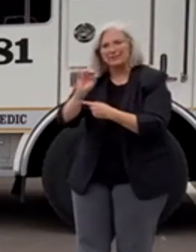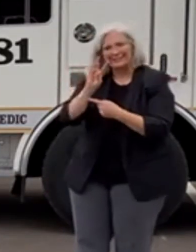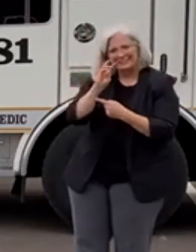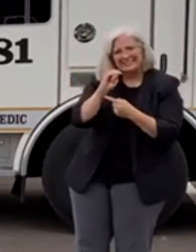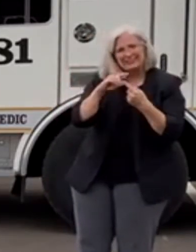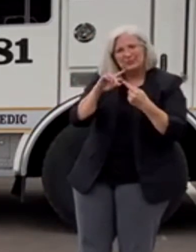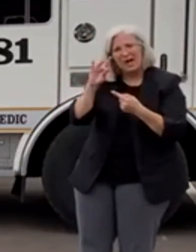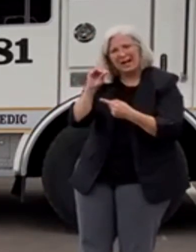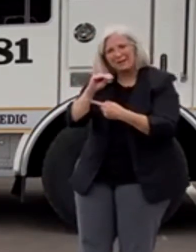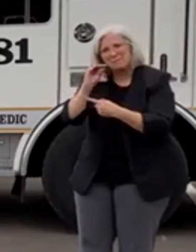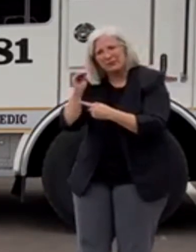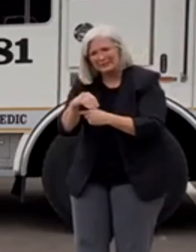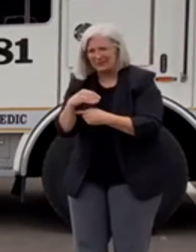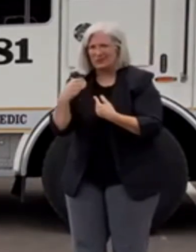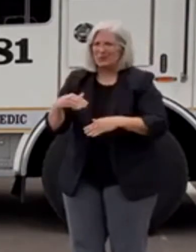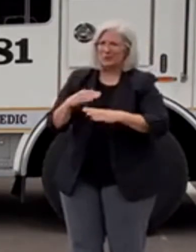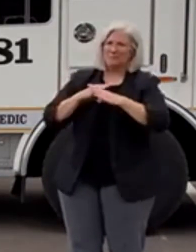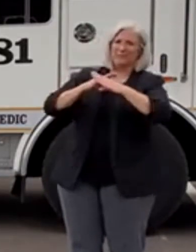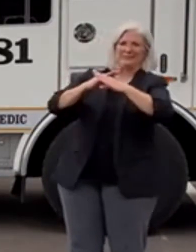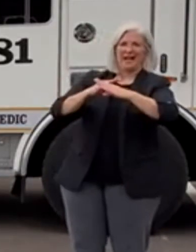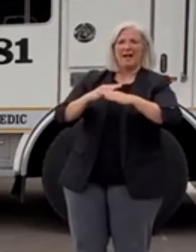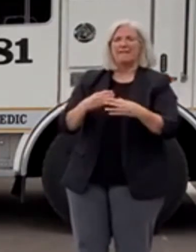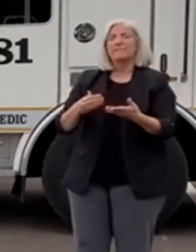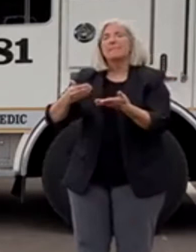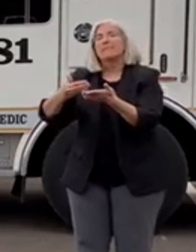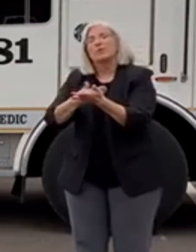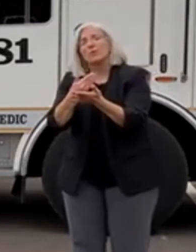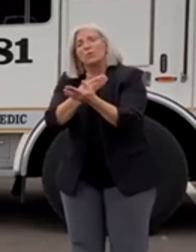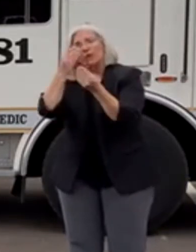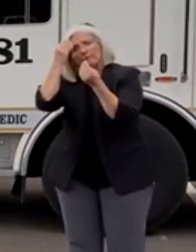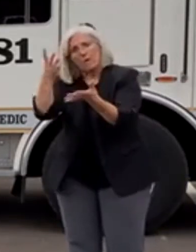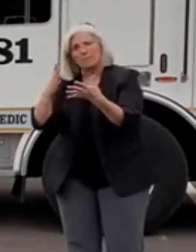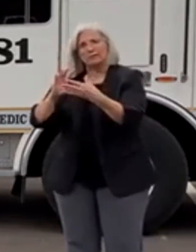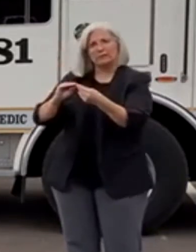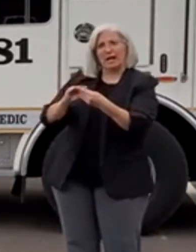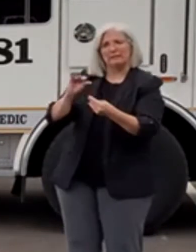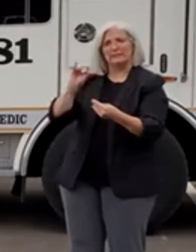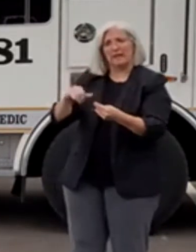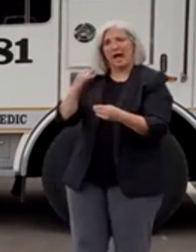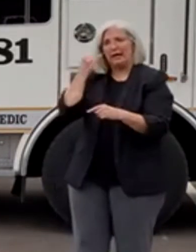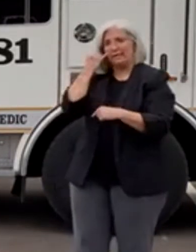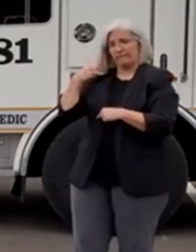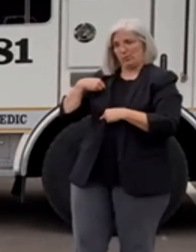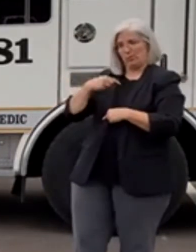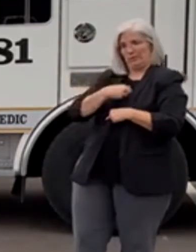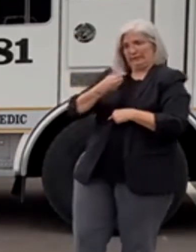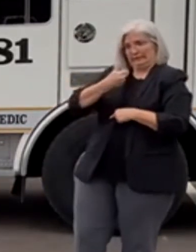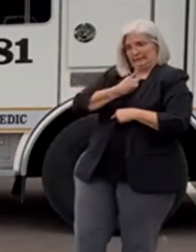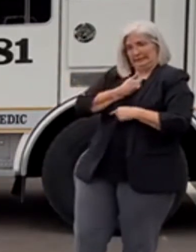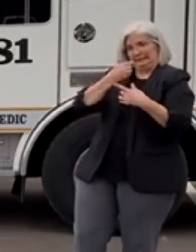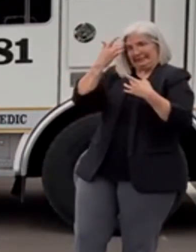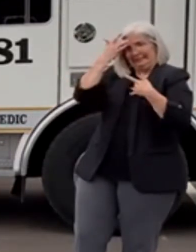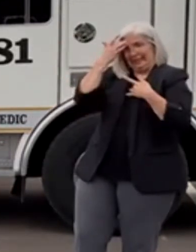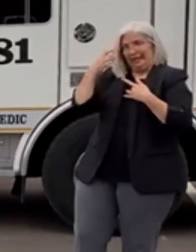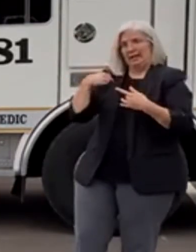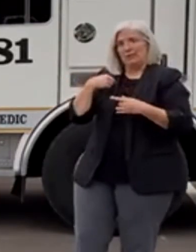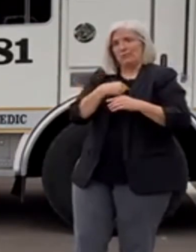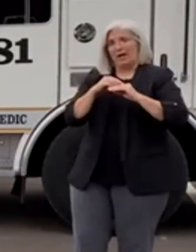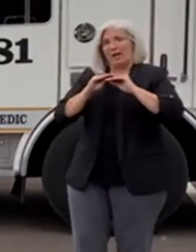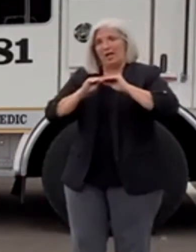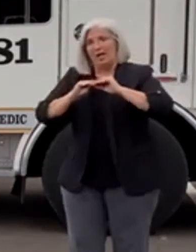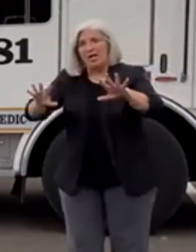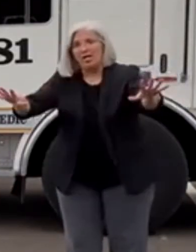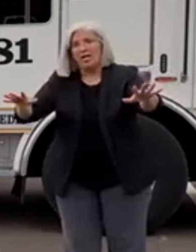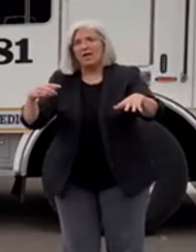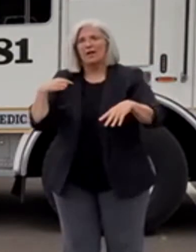majority of time when we are infecting others is when we are not experiencing any